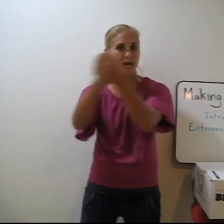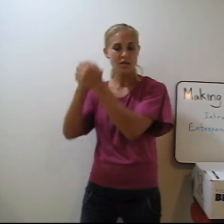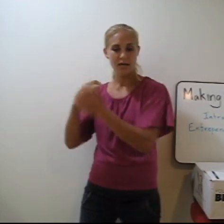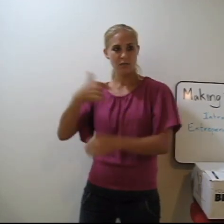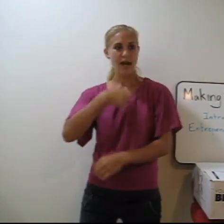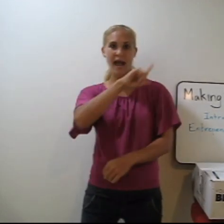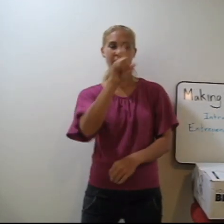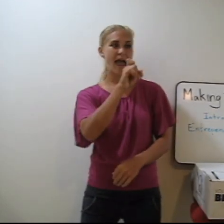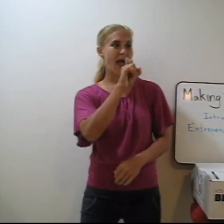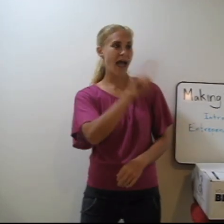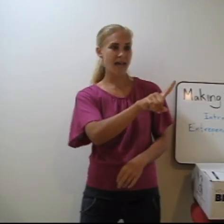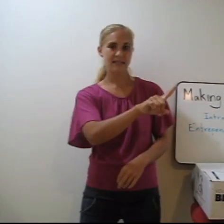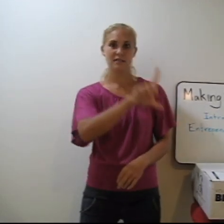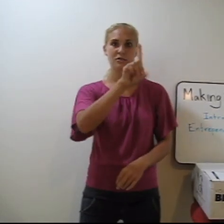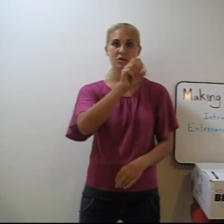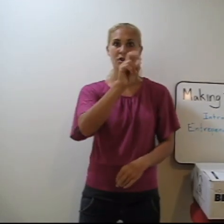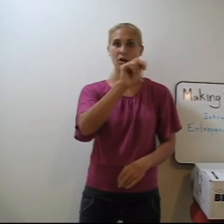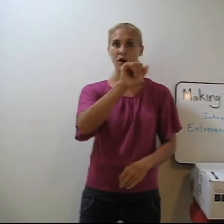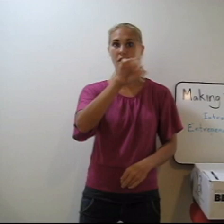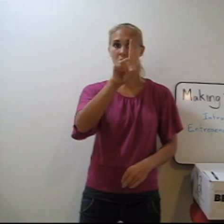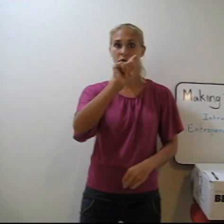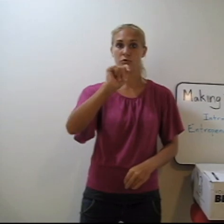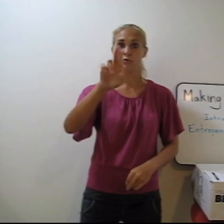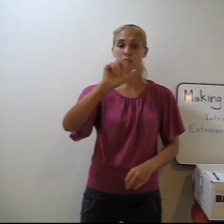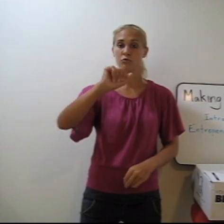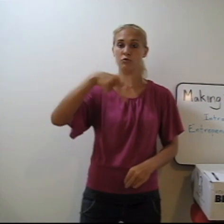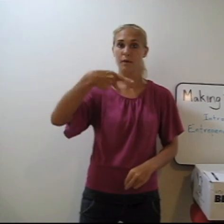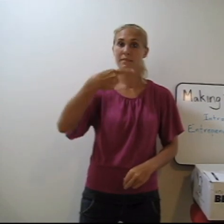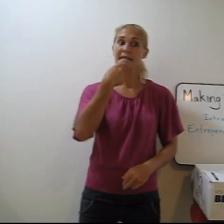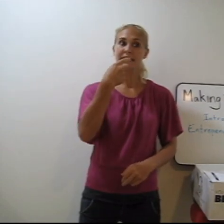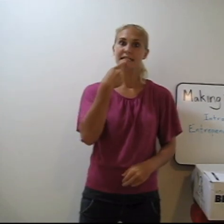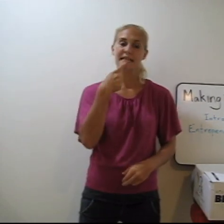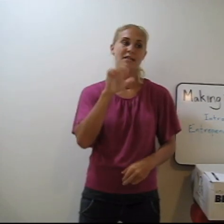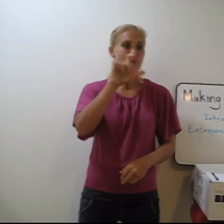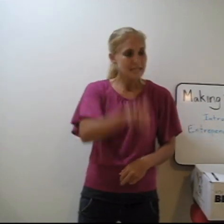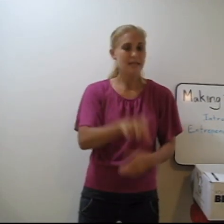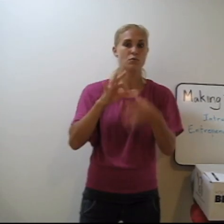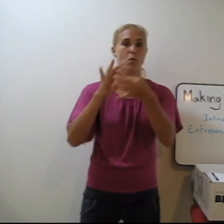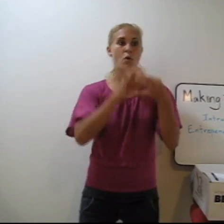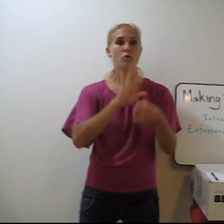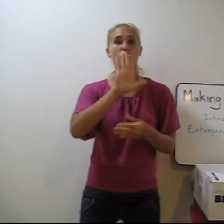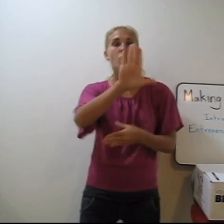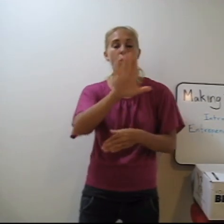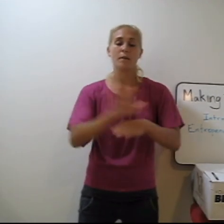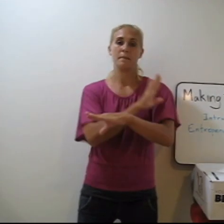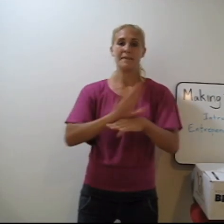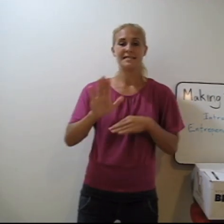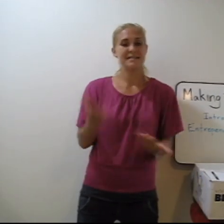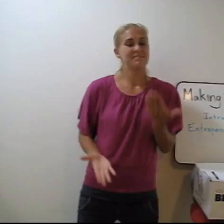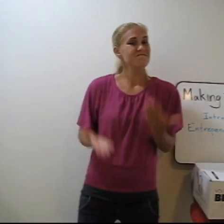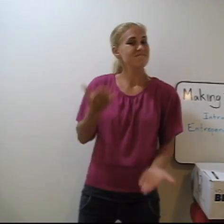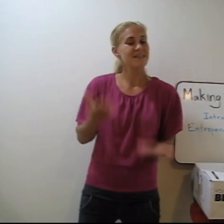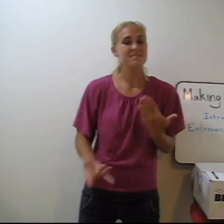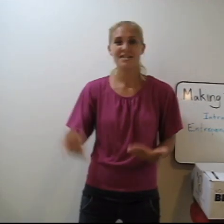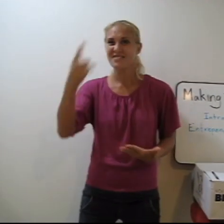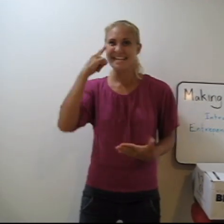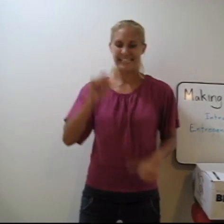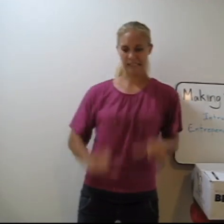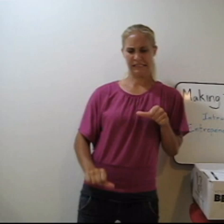Trump what the number one key to wealth was, he said, own your own business. Now, I know you might still be unsure,